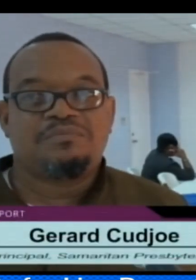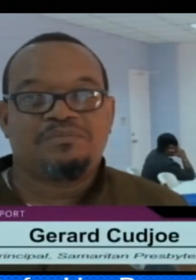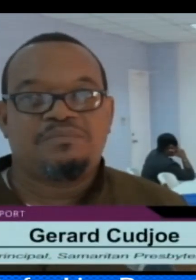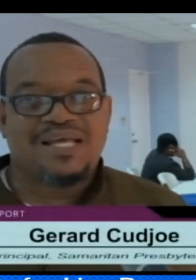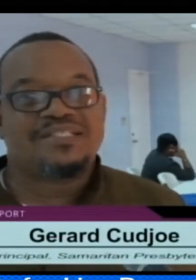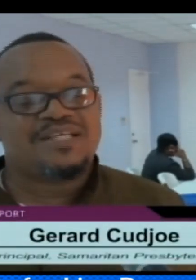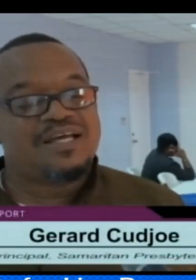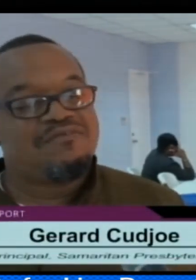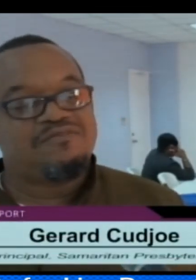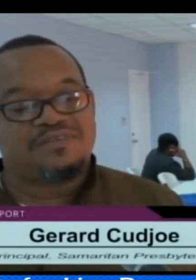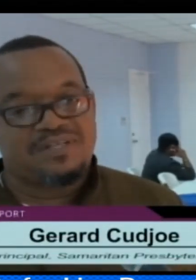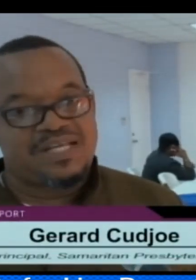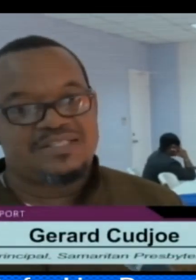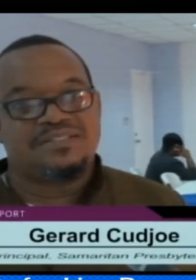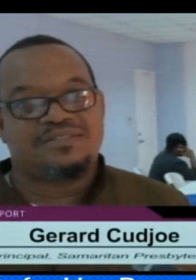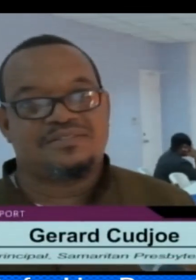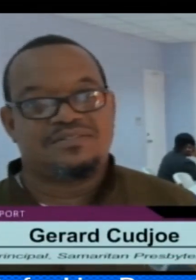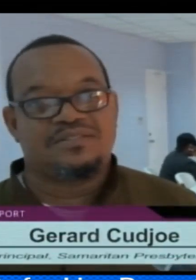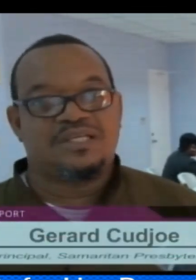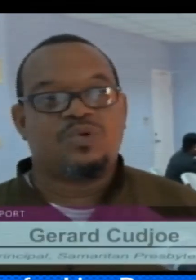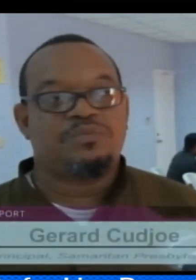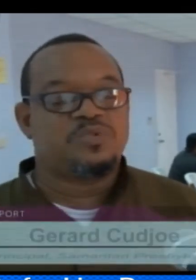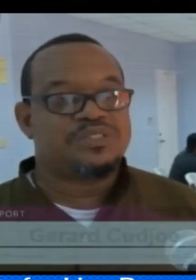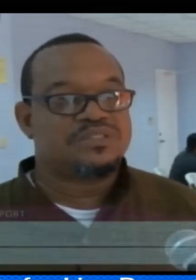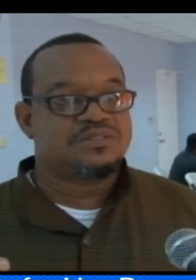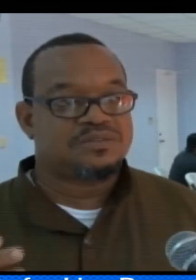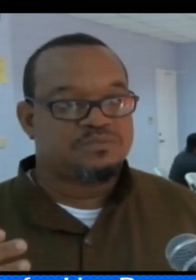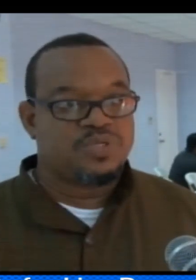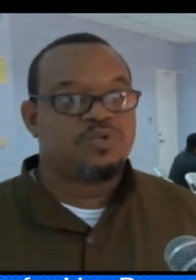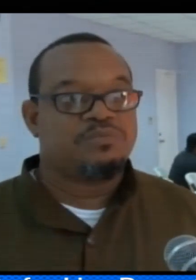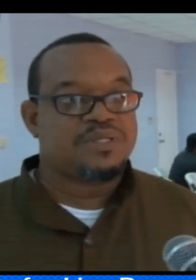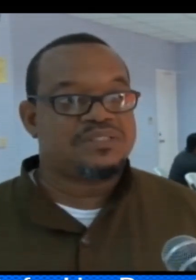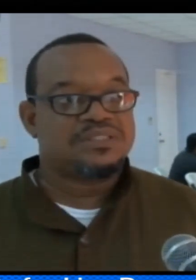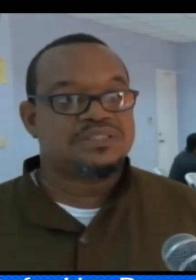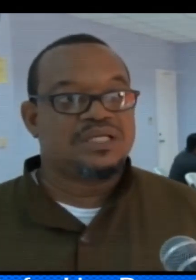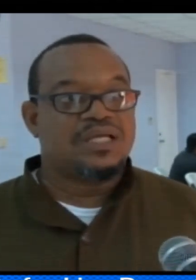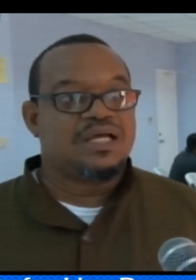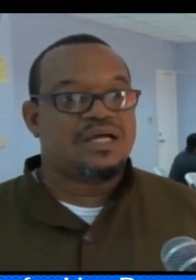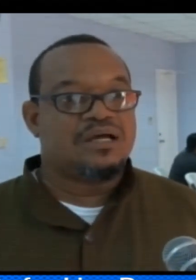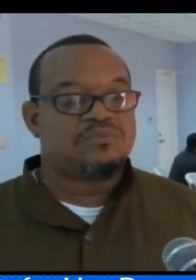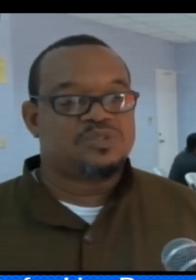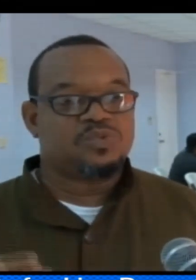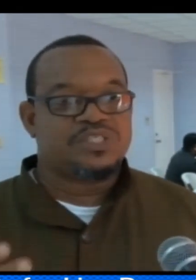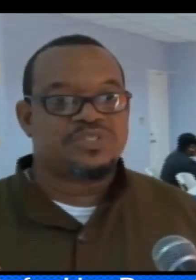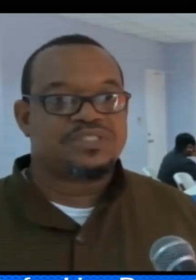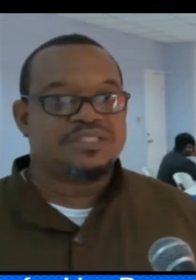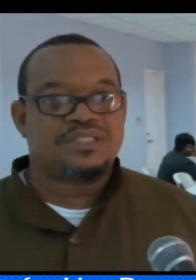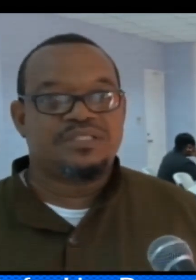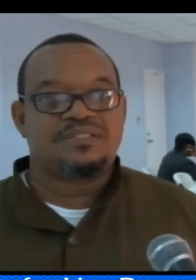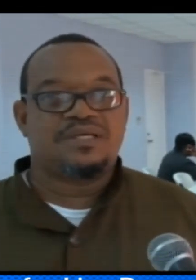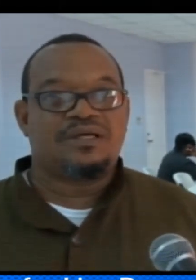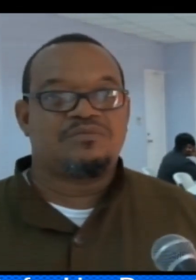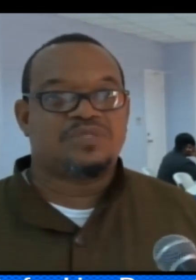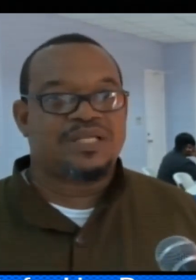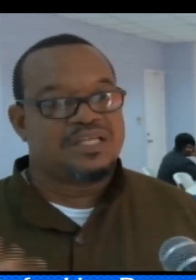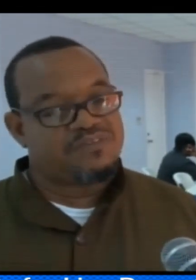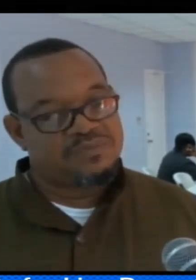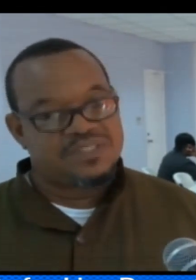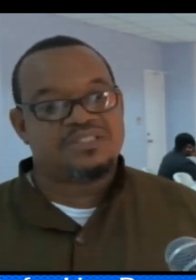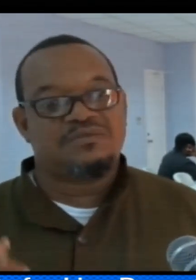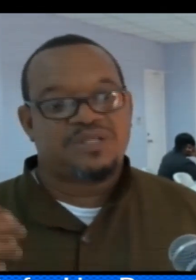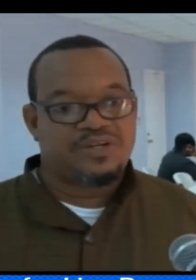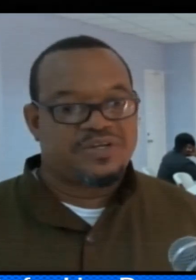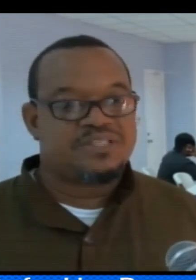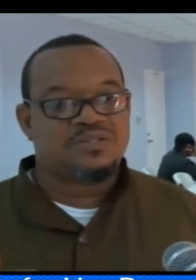the plans to have classes equipped with more equipment, to address the needs, like the